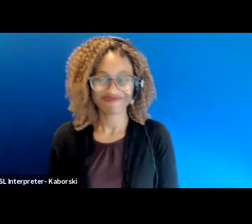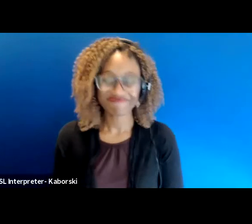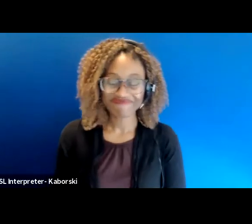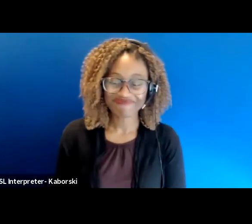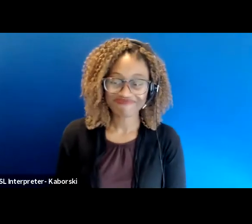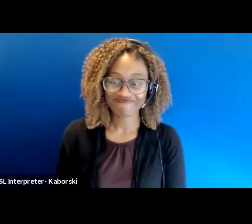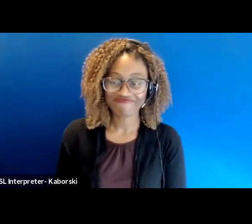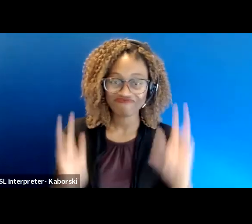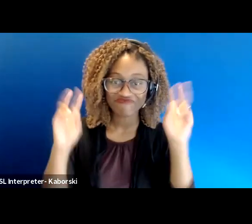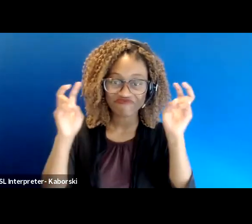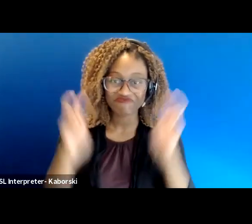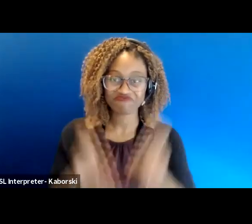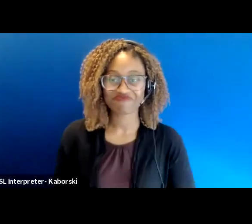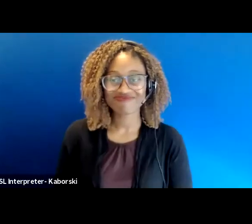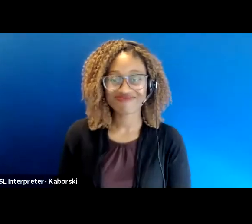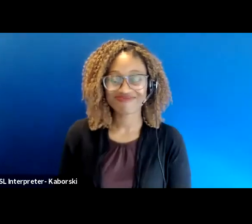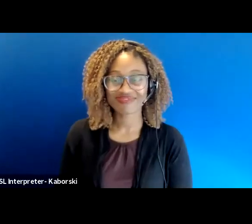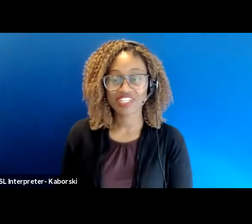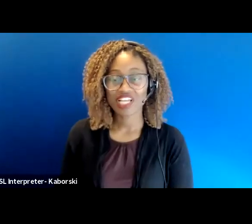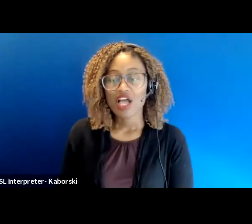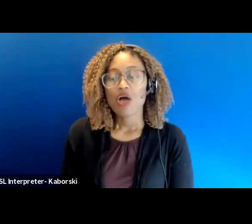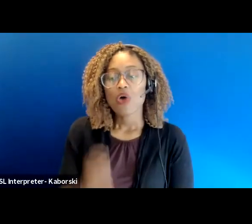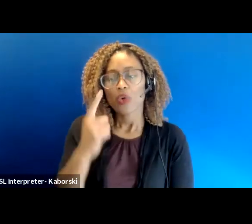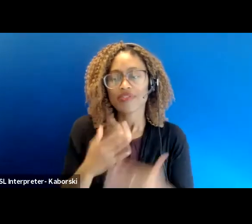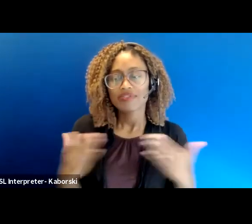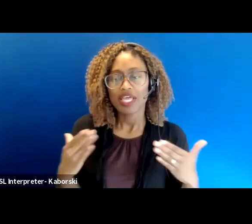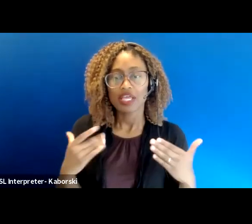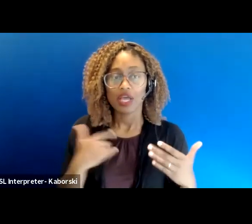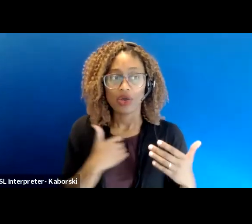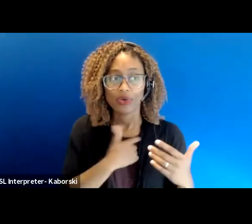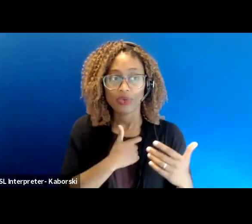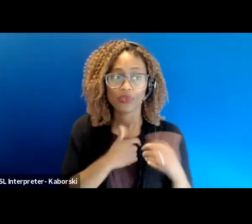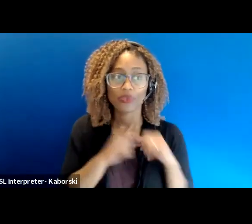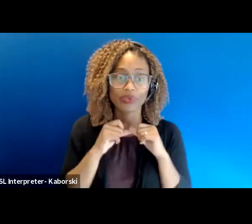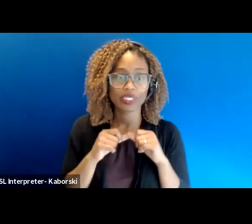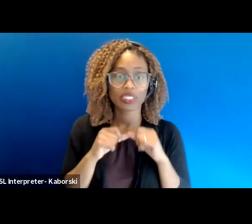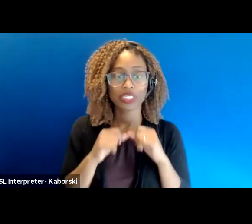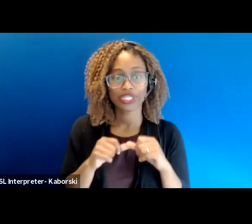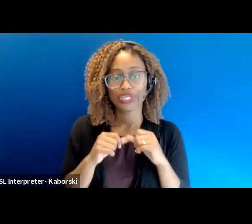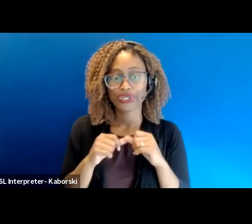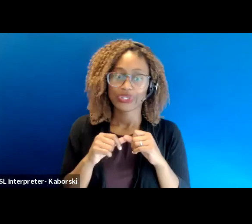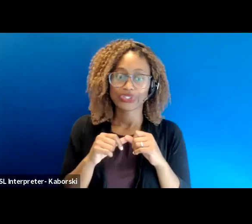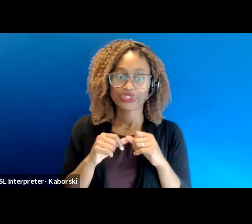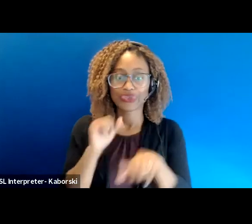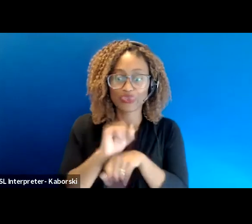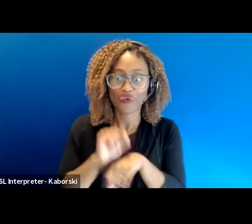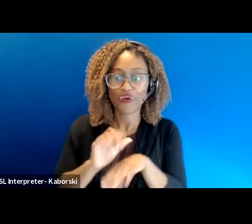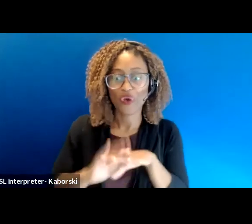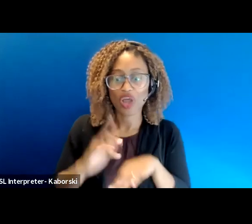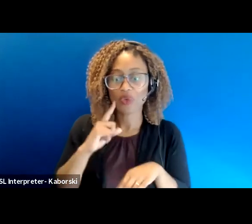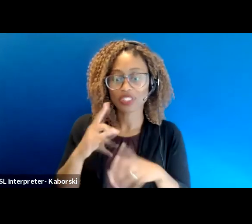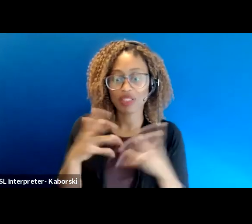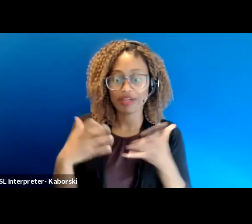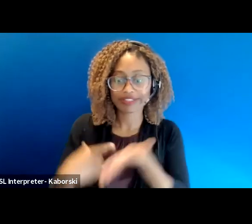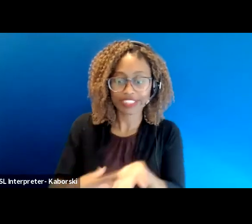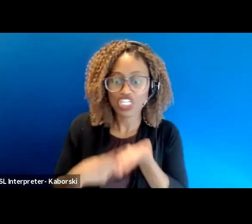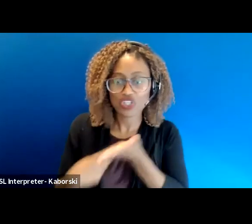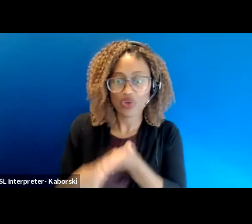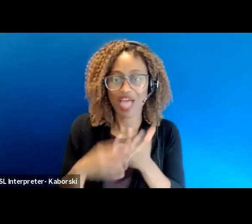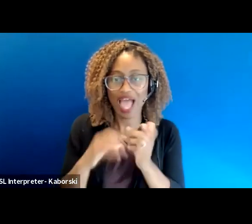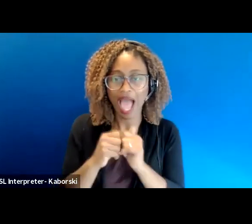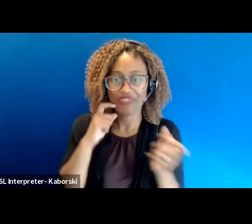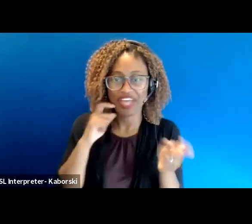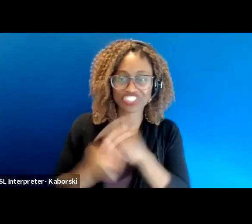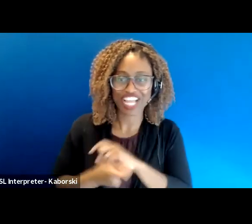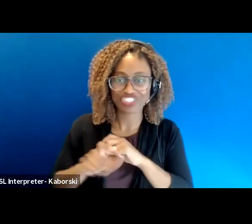So one of the things that we continued going on was there's a lot of discussion of how this training should be